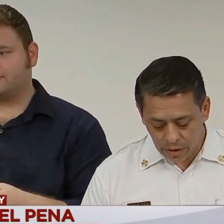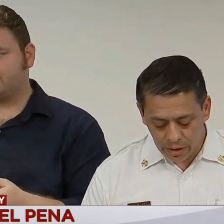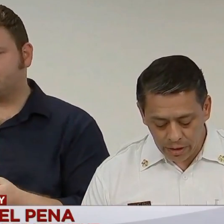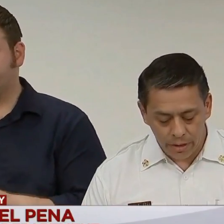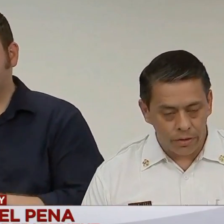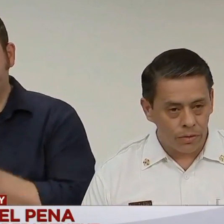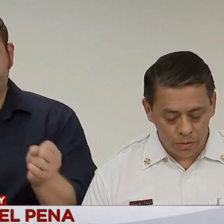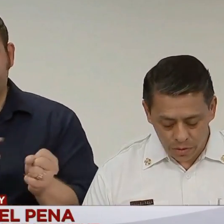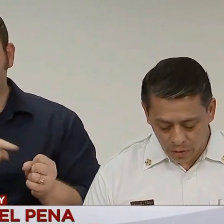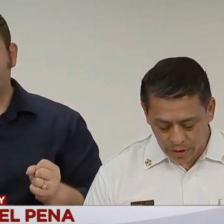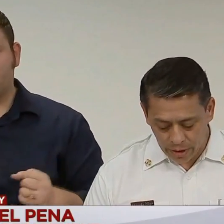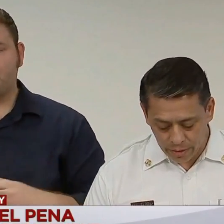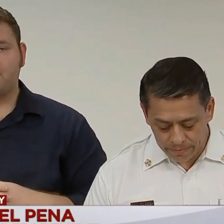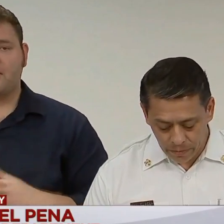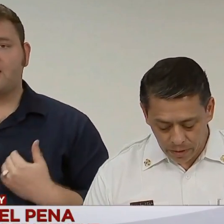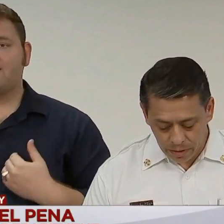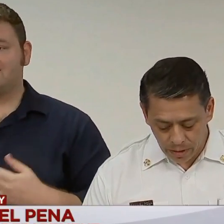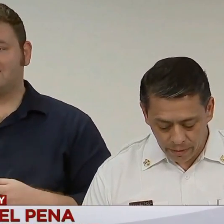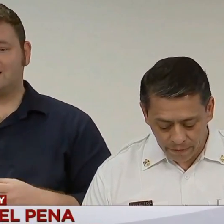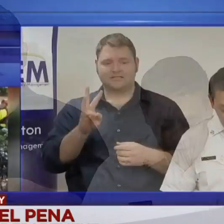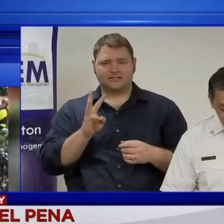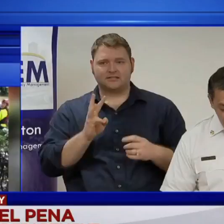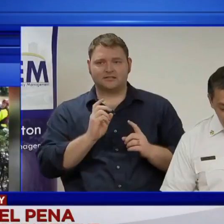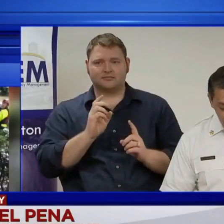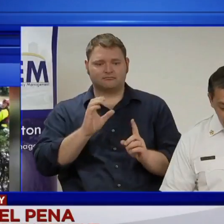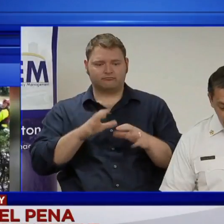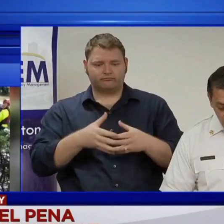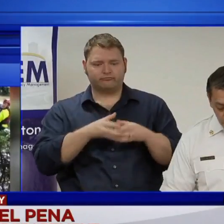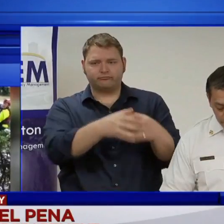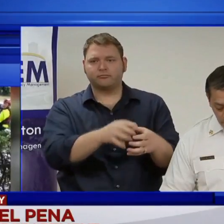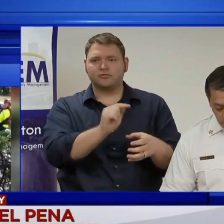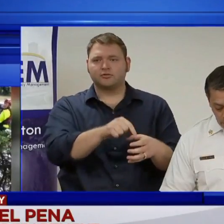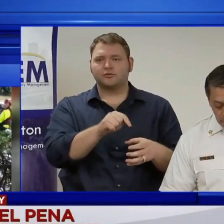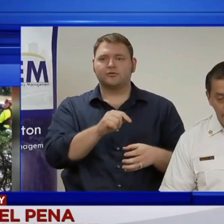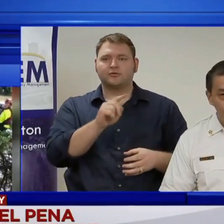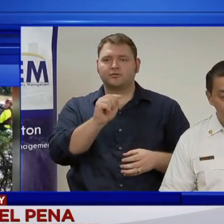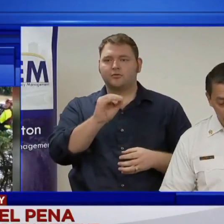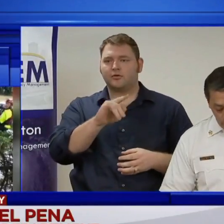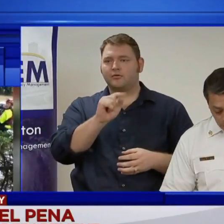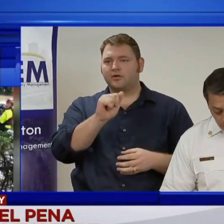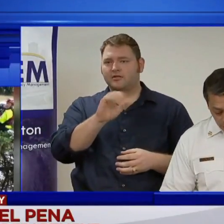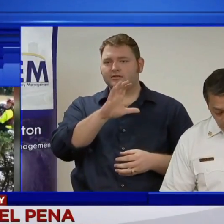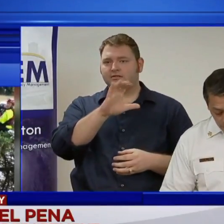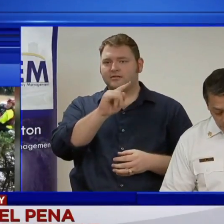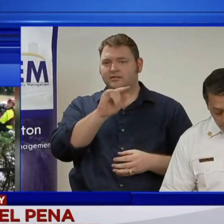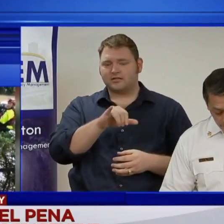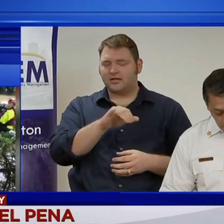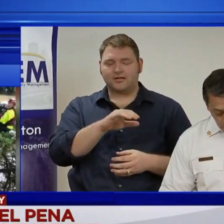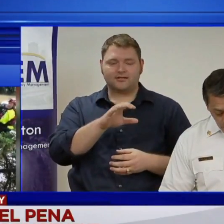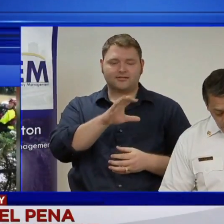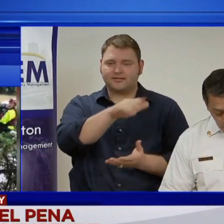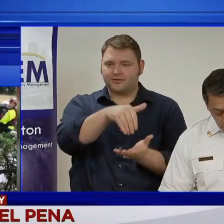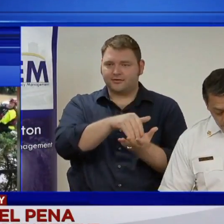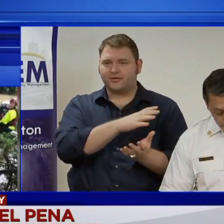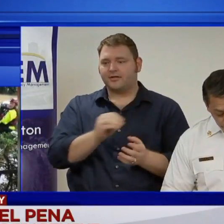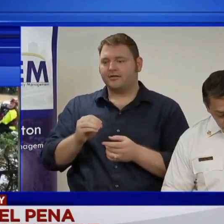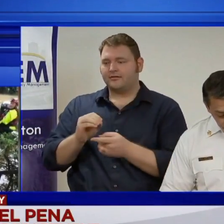6 units assigned to Toyota Center, 5 units assigned to Dobie, and 7 units assigned to the GRB.